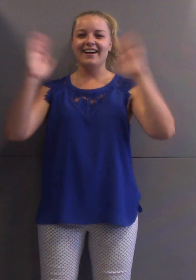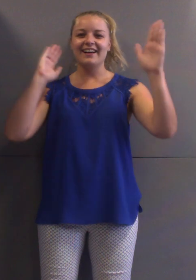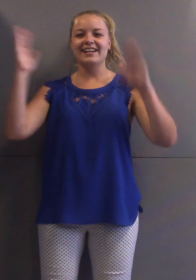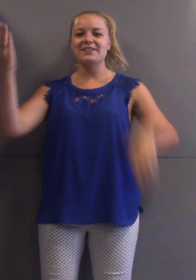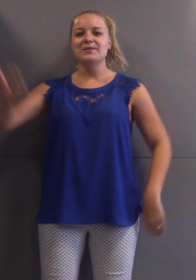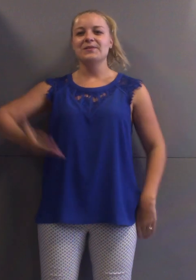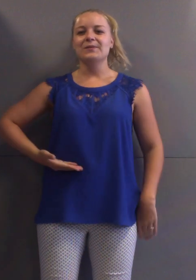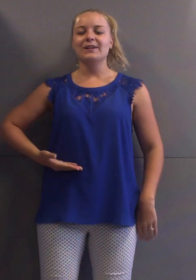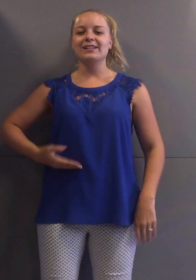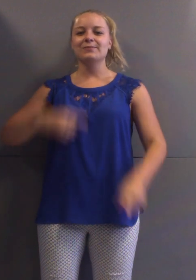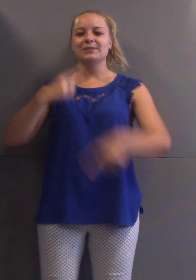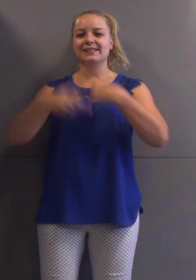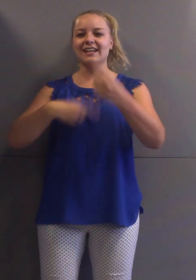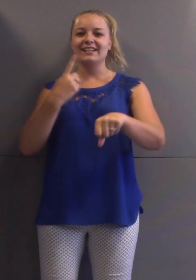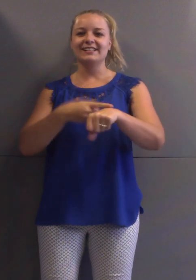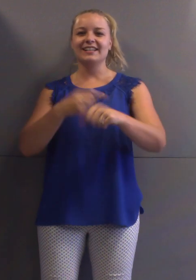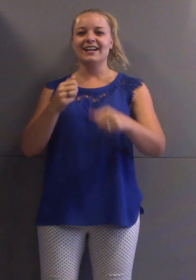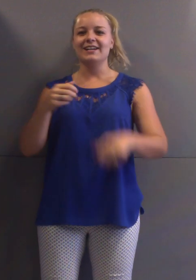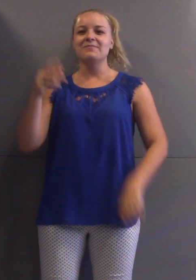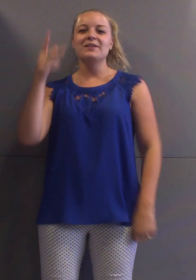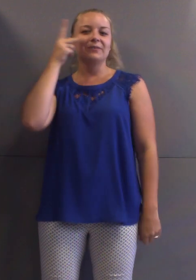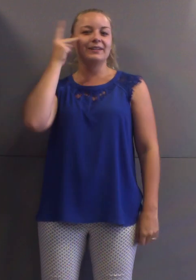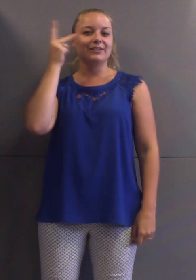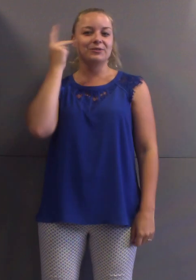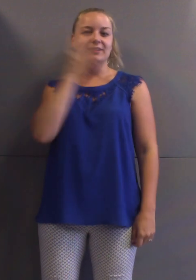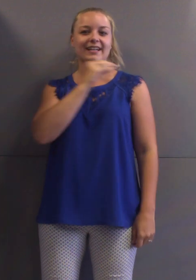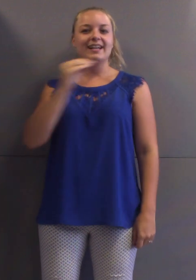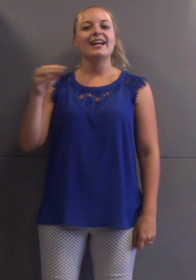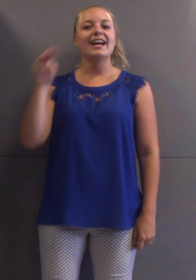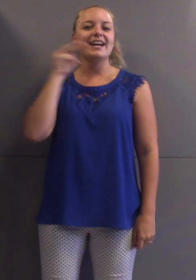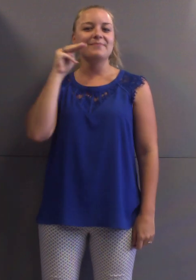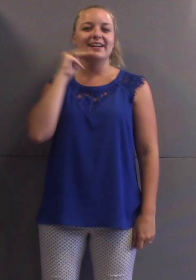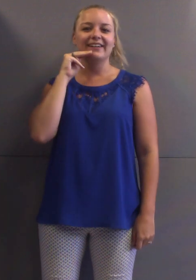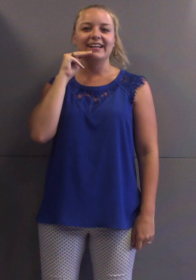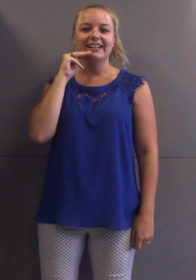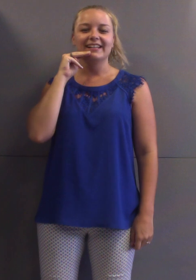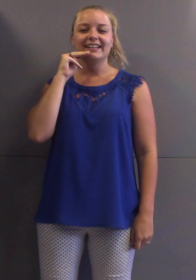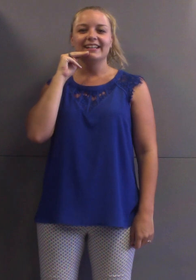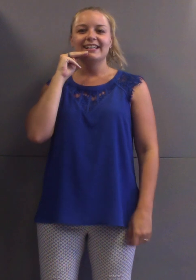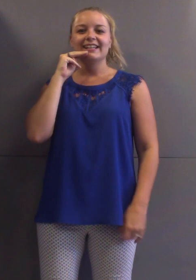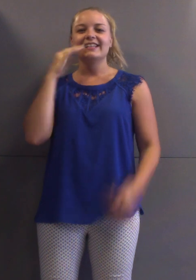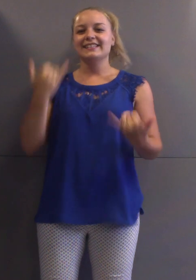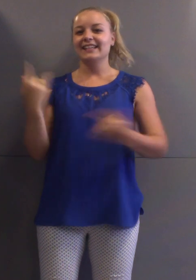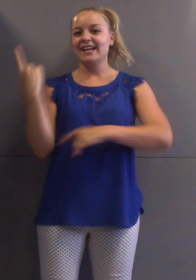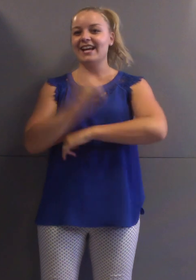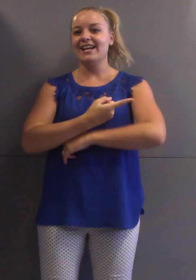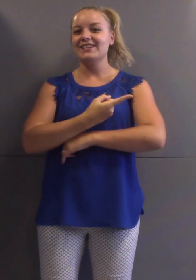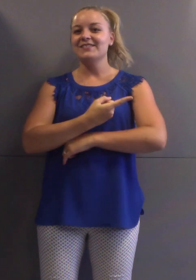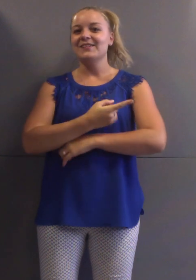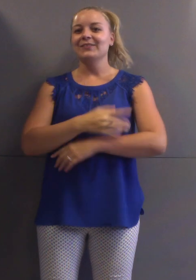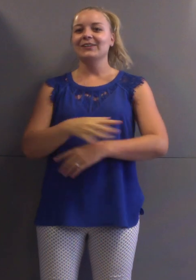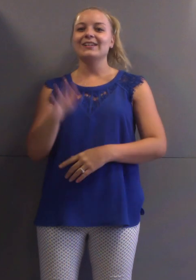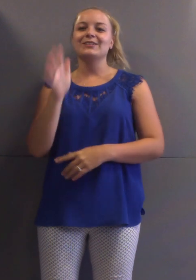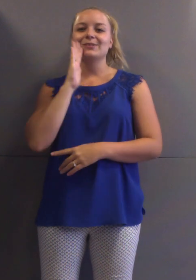Hi, welcome to Signing Time with Katrina and Mary. Today, we're going to